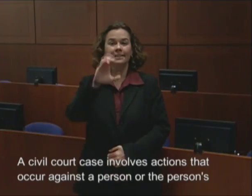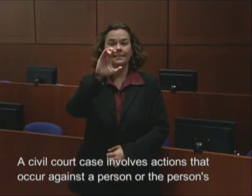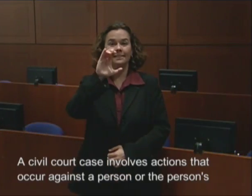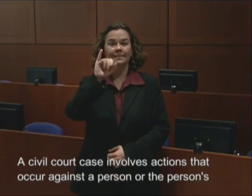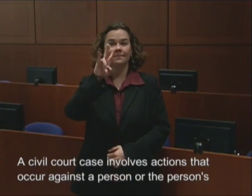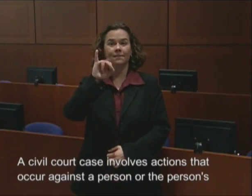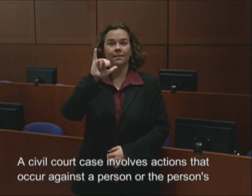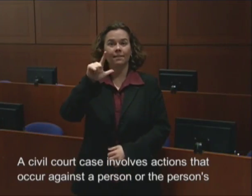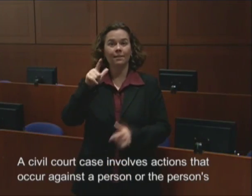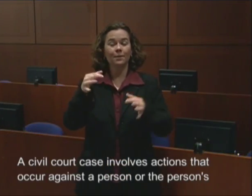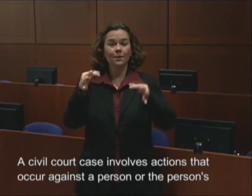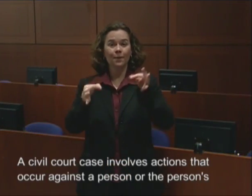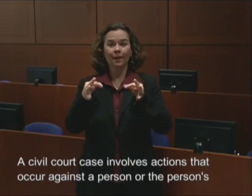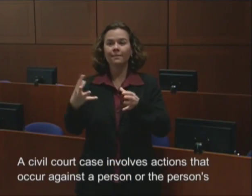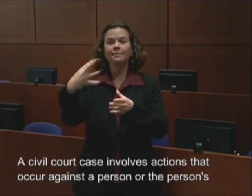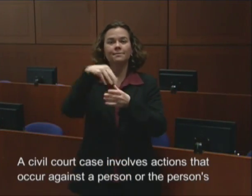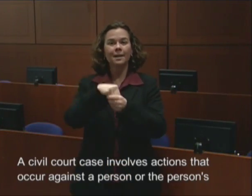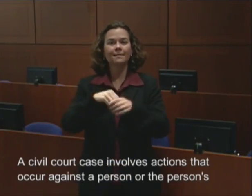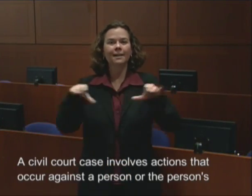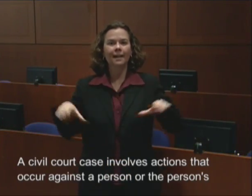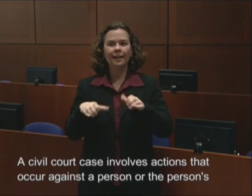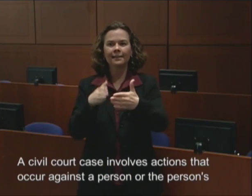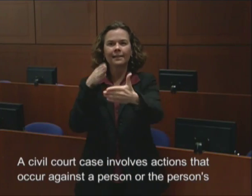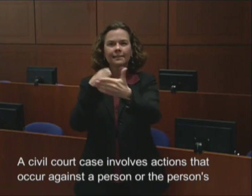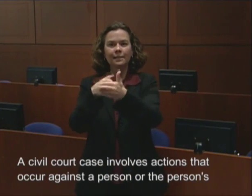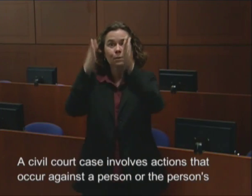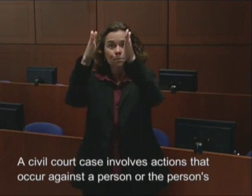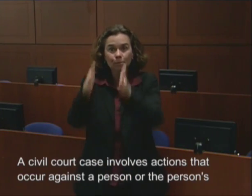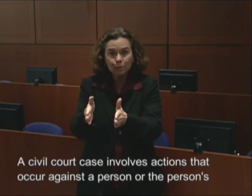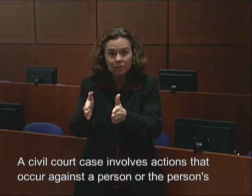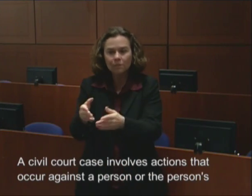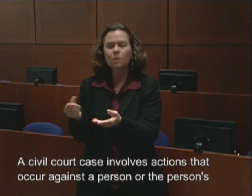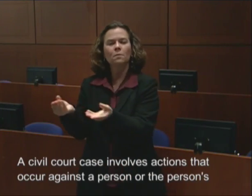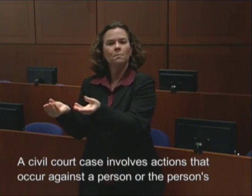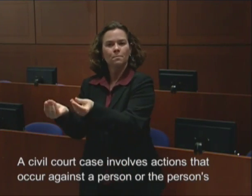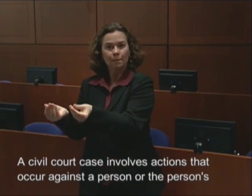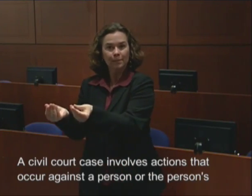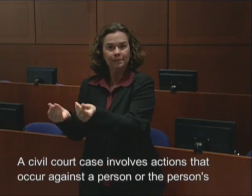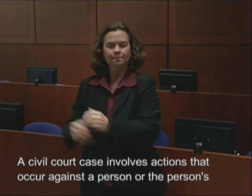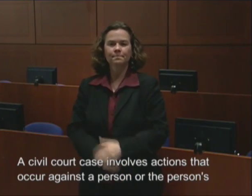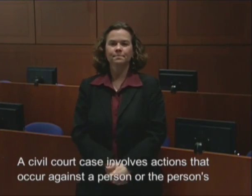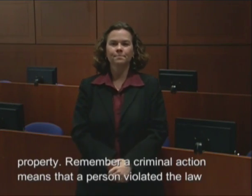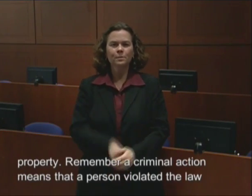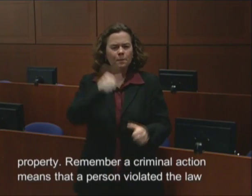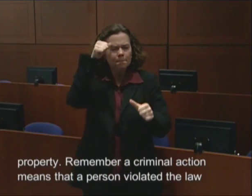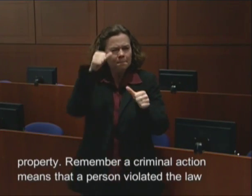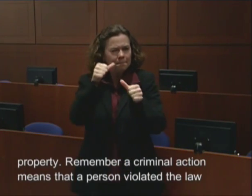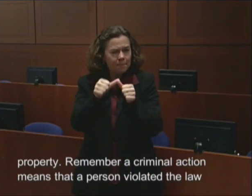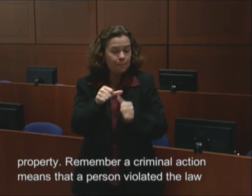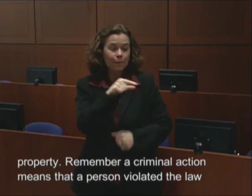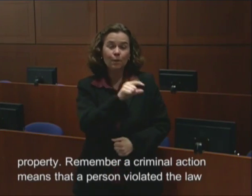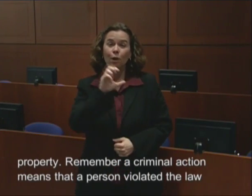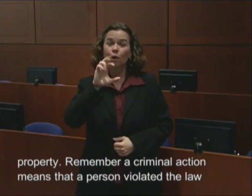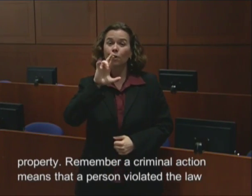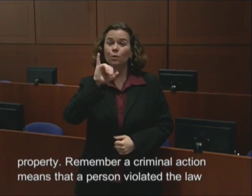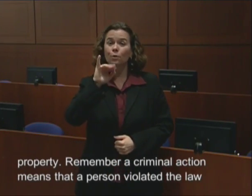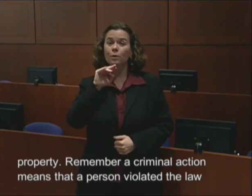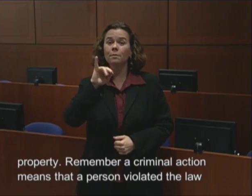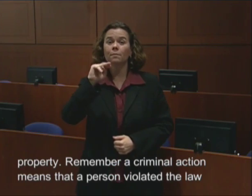A civil court case involves actions that occur against a person or the person's property. Remember, a criminal action